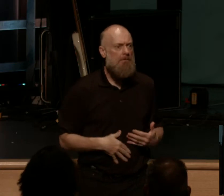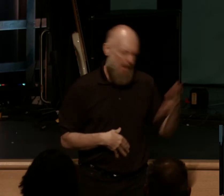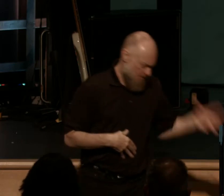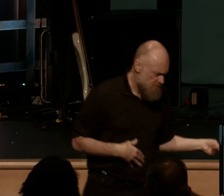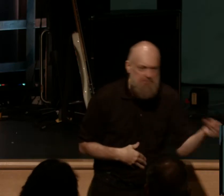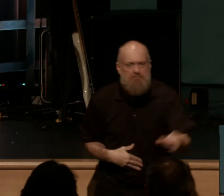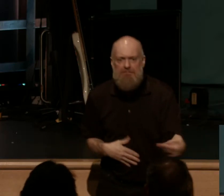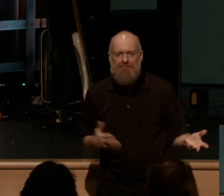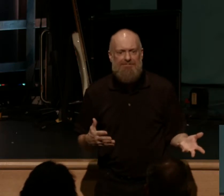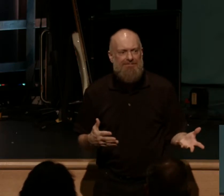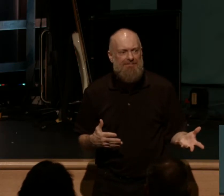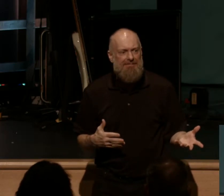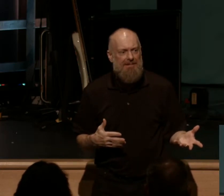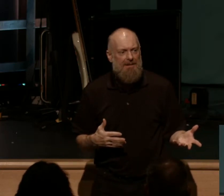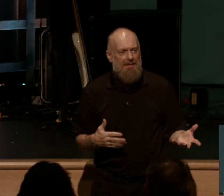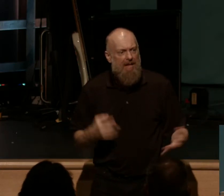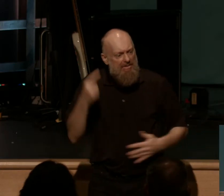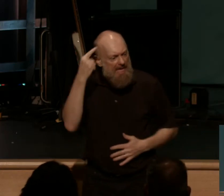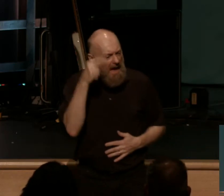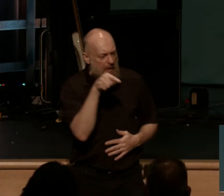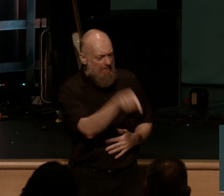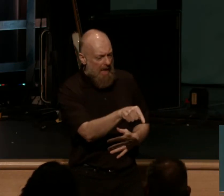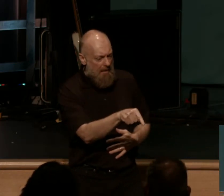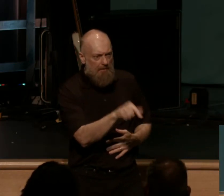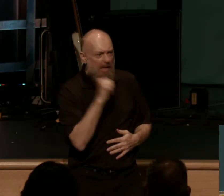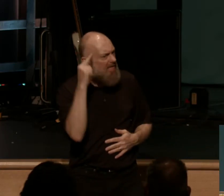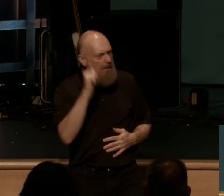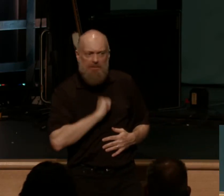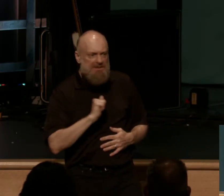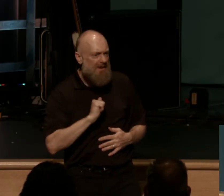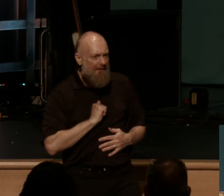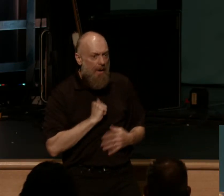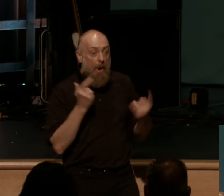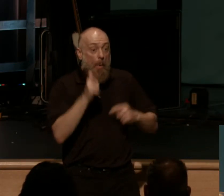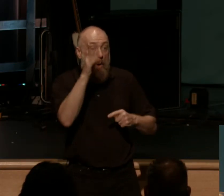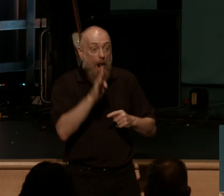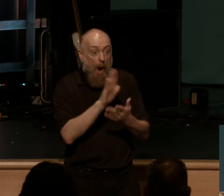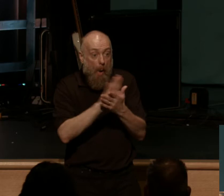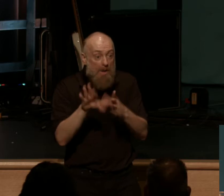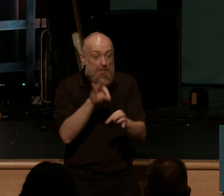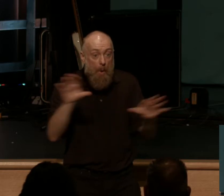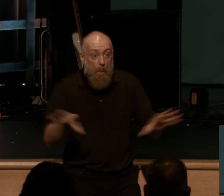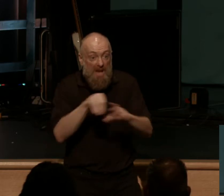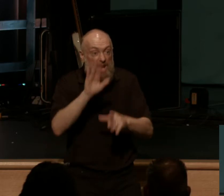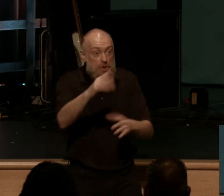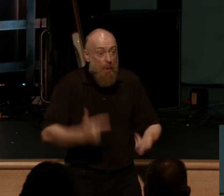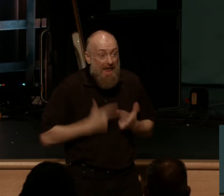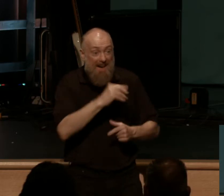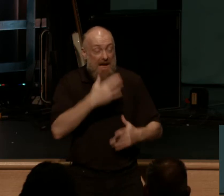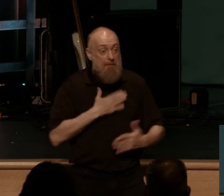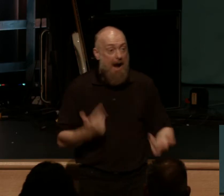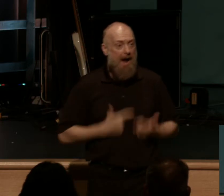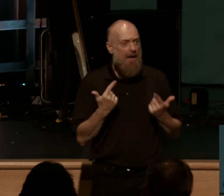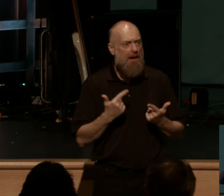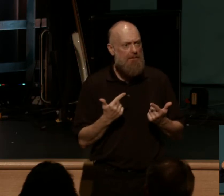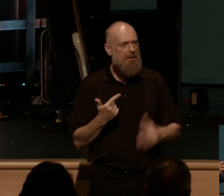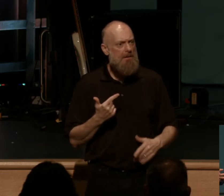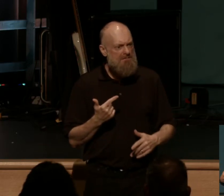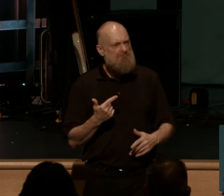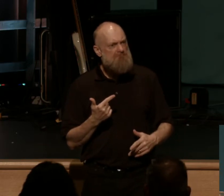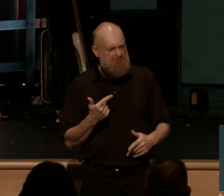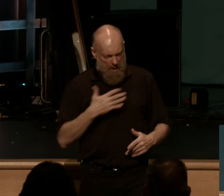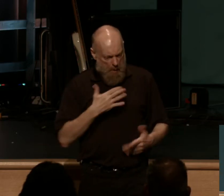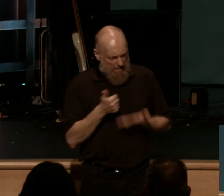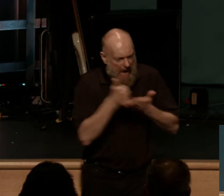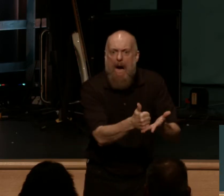an other-centeredness, and there's a joy in it as well. When God's Spirit's working in your life and mine, there's generosity that